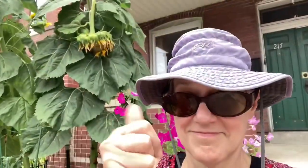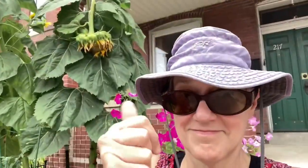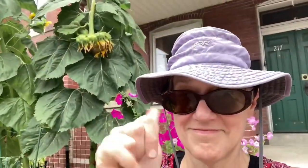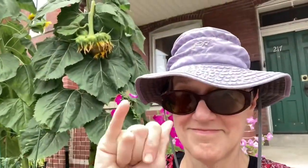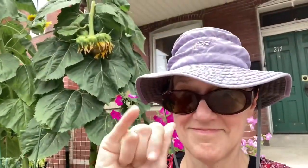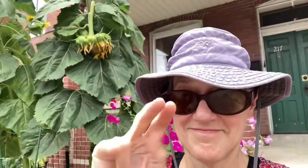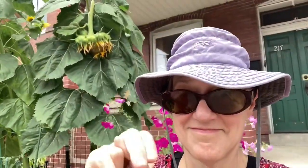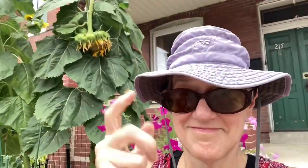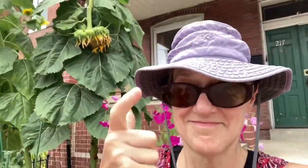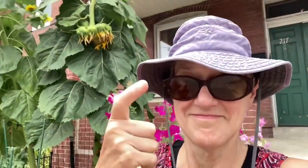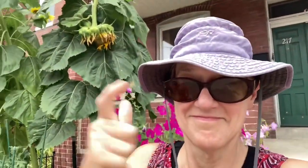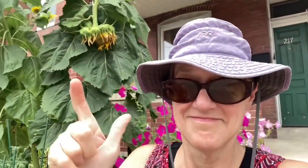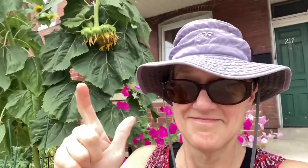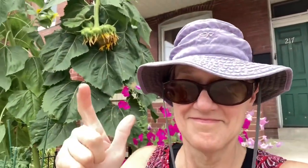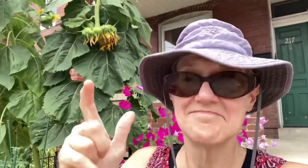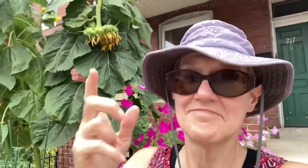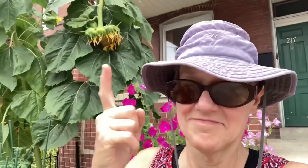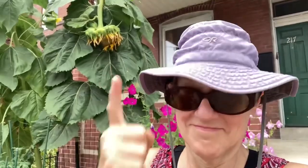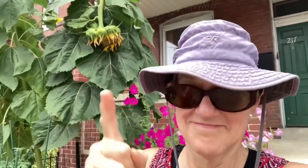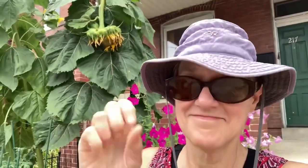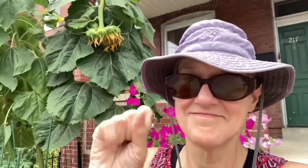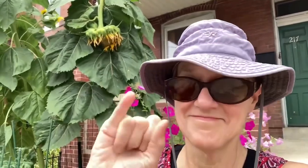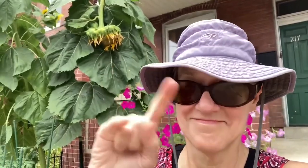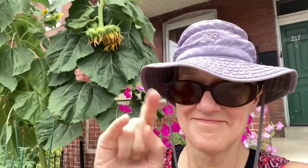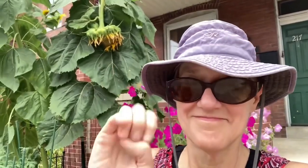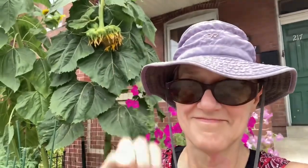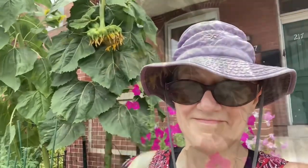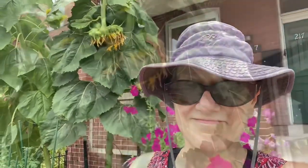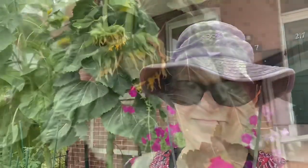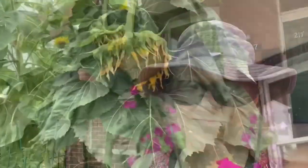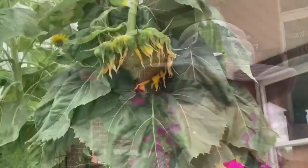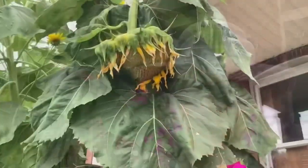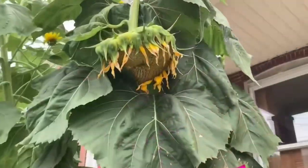This one is 10 inches. That's the right size too.